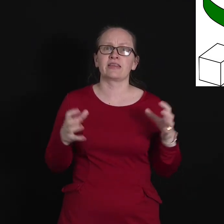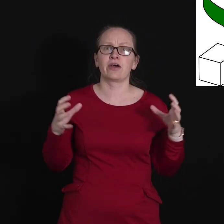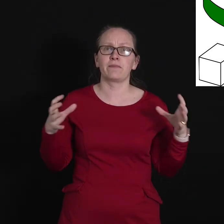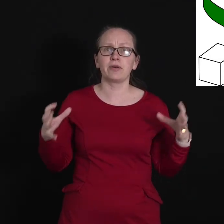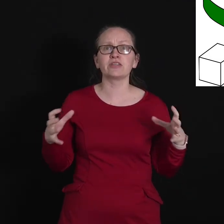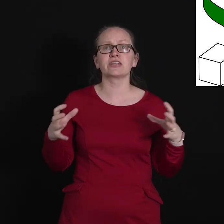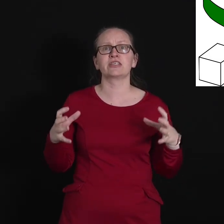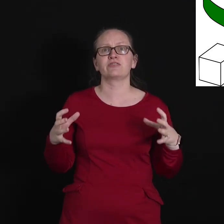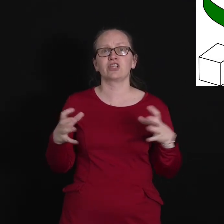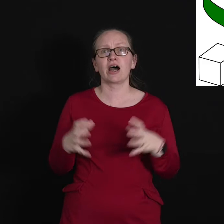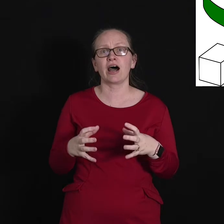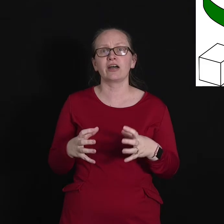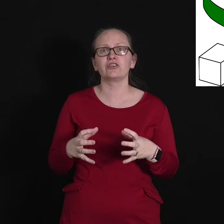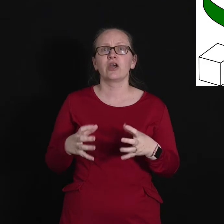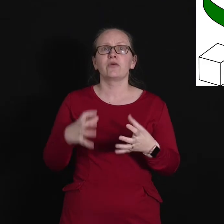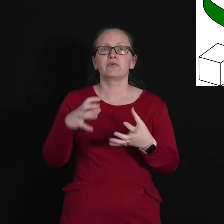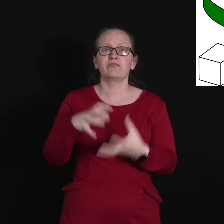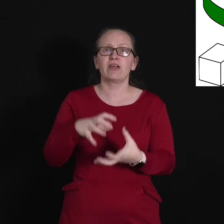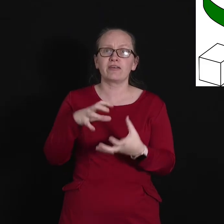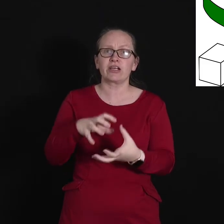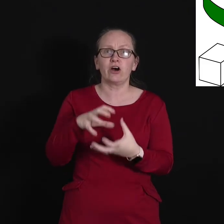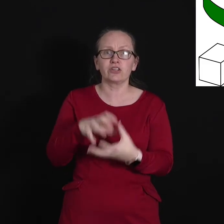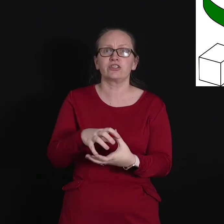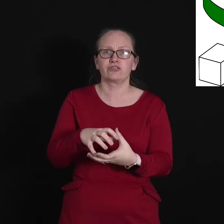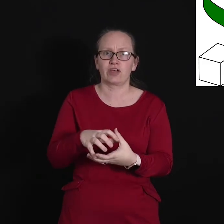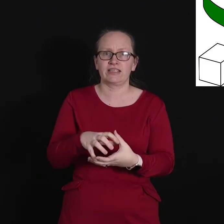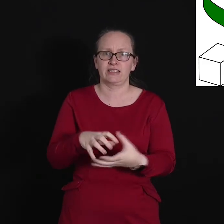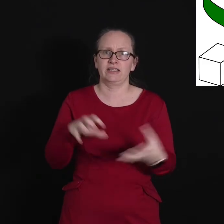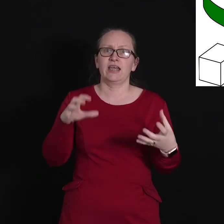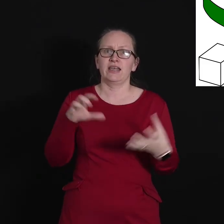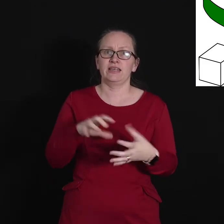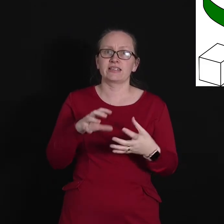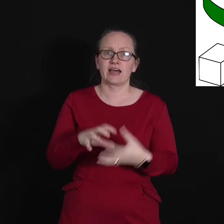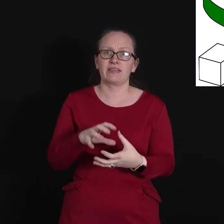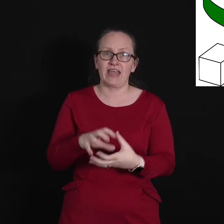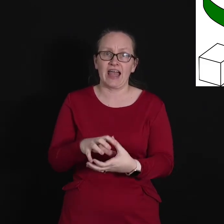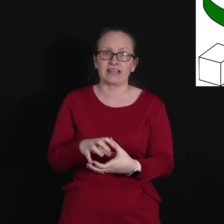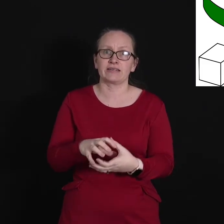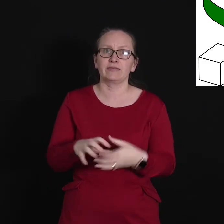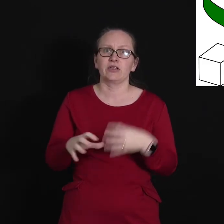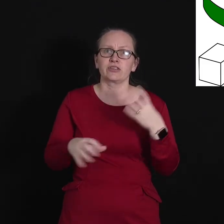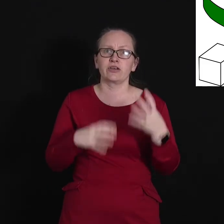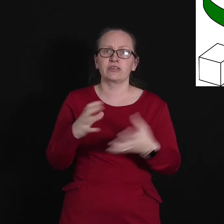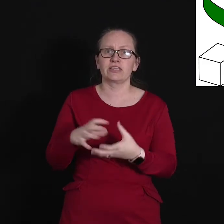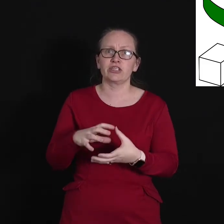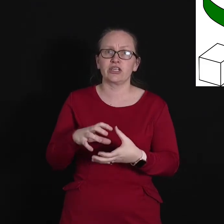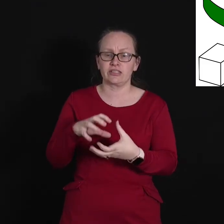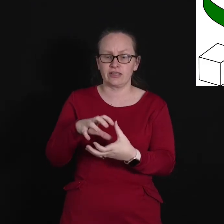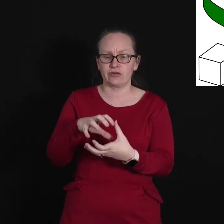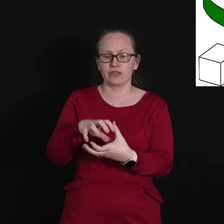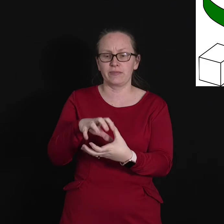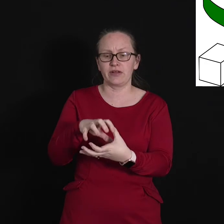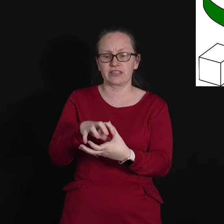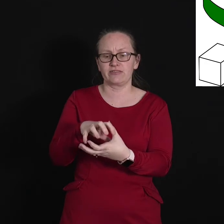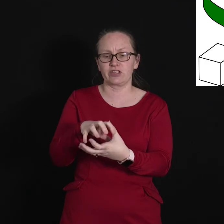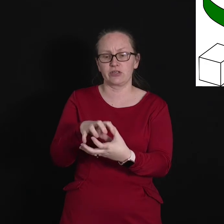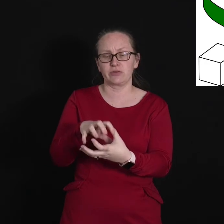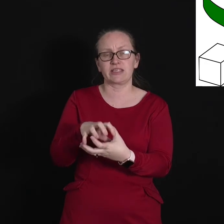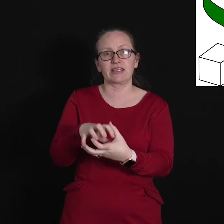the positive charge was very concentrated inside the atom. So this suggested that all the positive charge was in